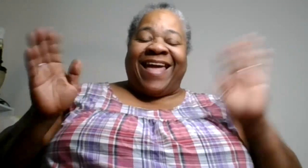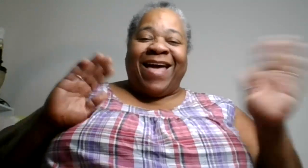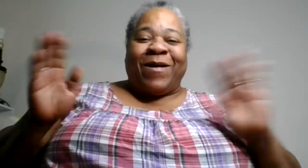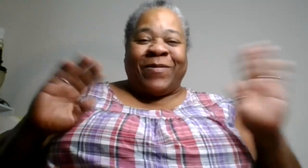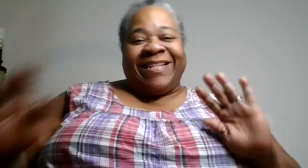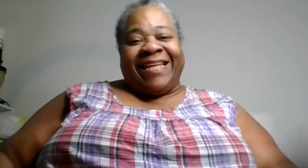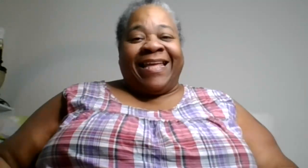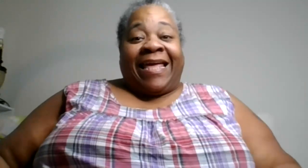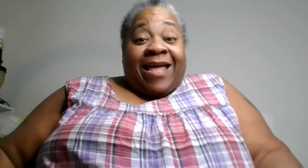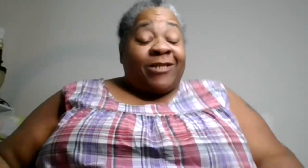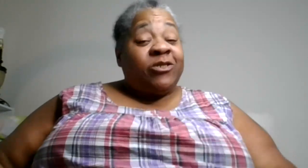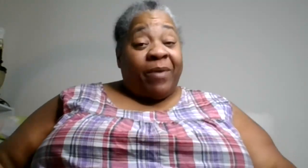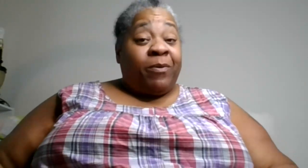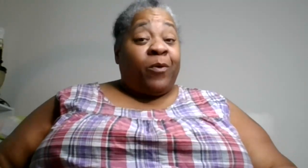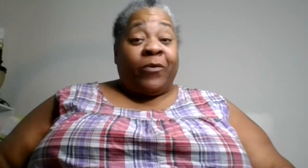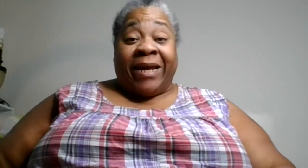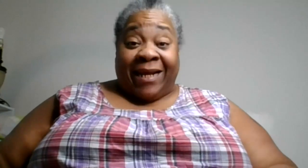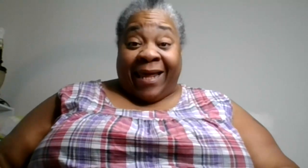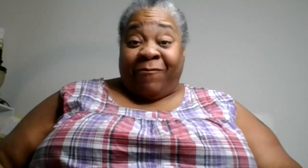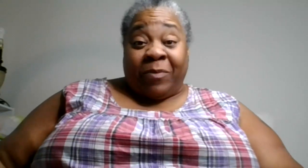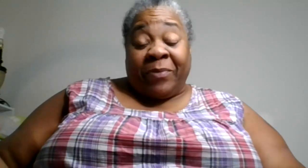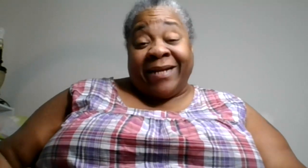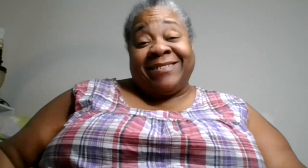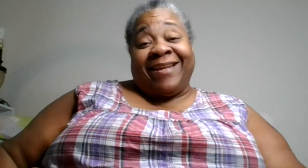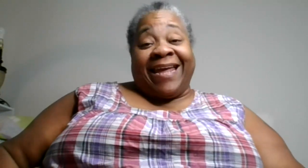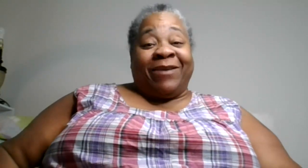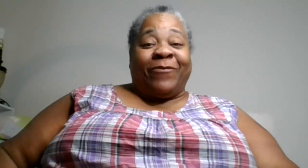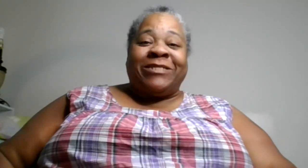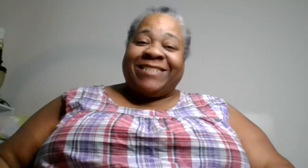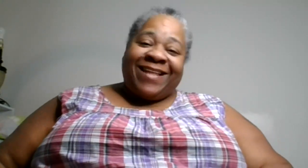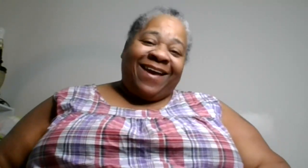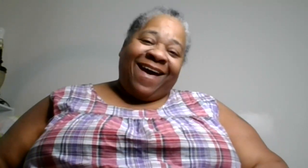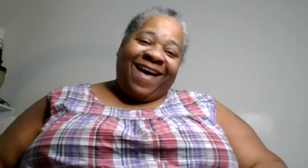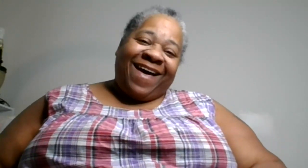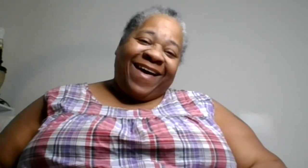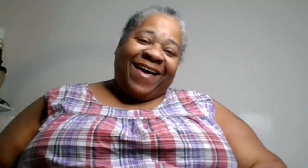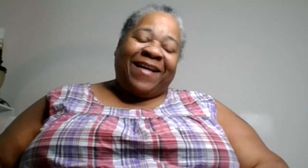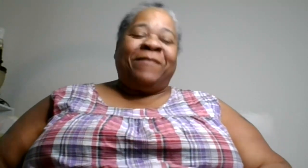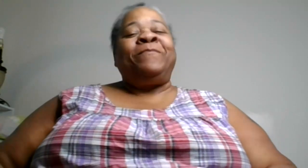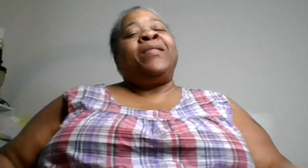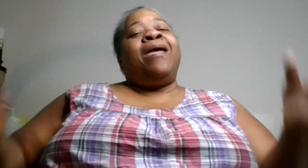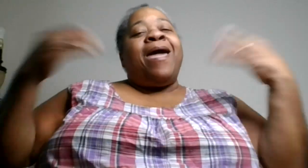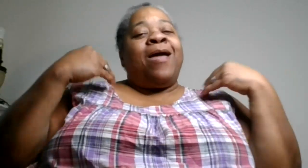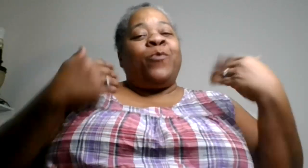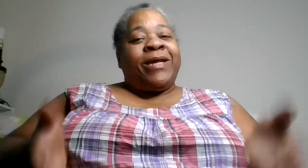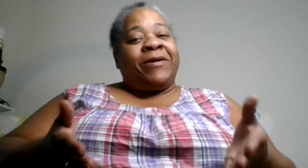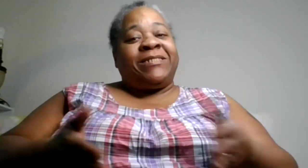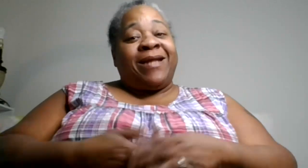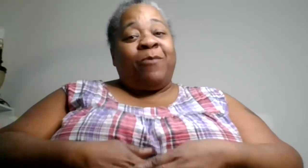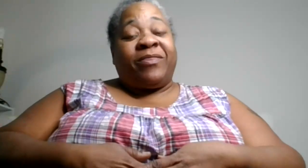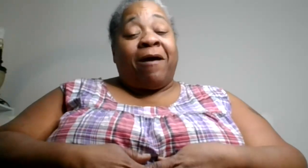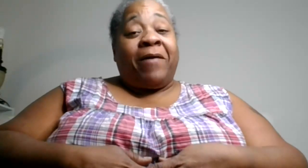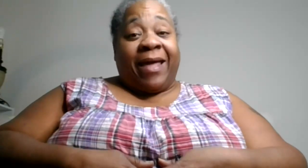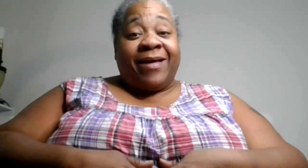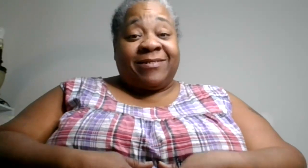Hey y'all, it's your baby boomer Kitty Lane from the Peninsula in Virginia, and we're here today with our